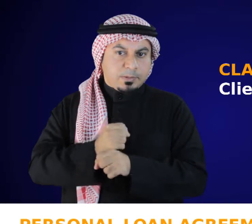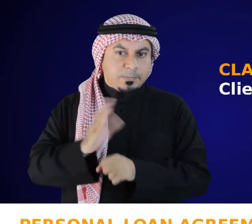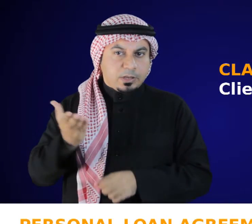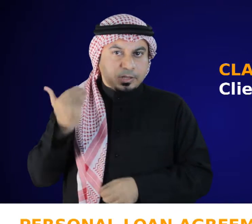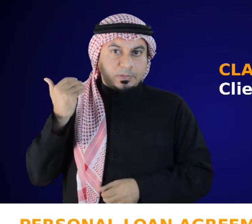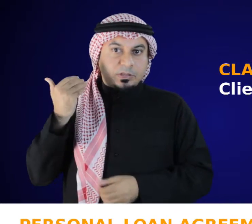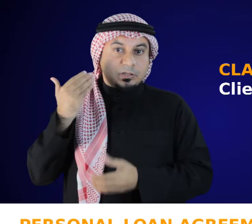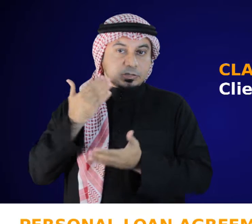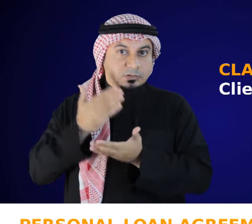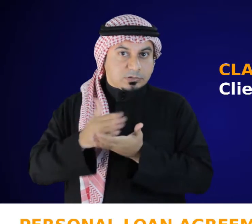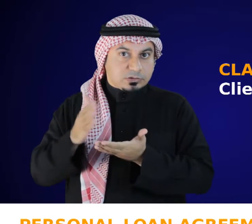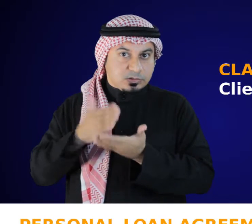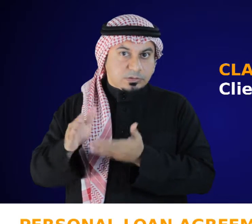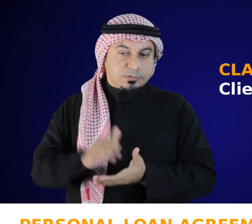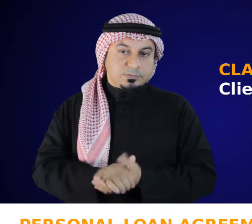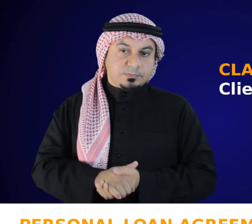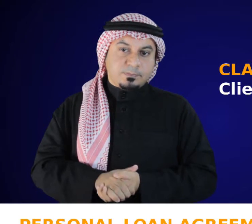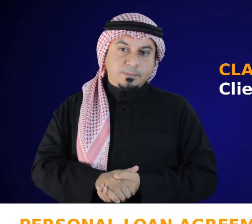or to any other agreement with the bank.